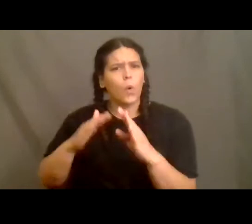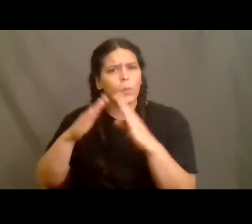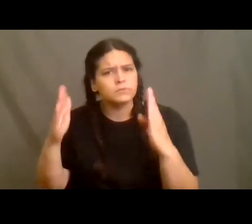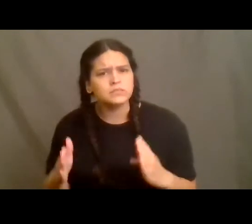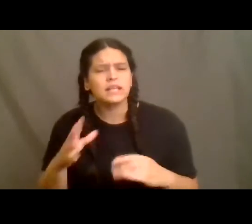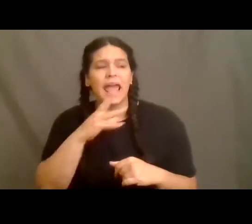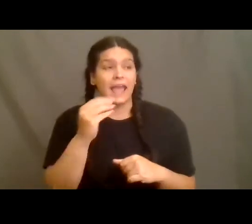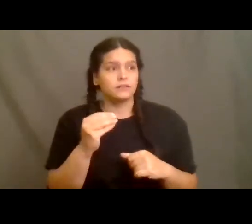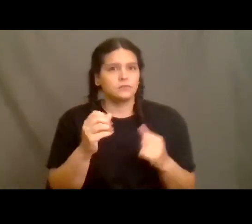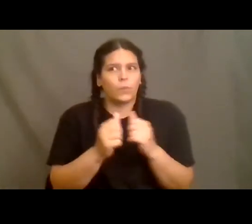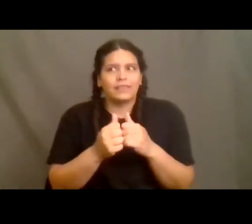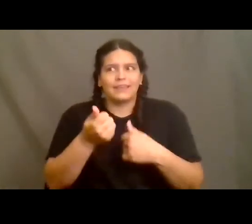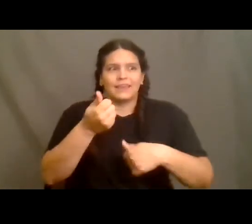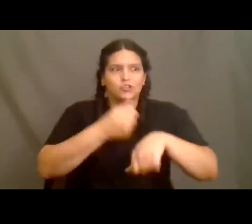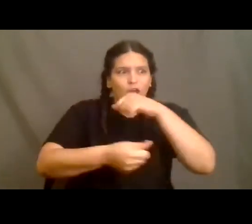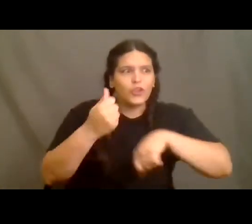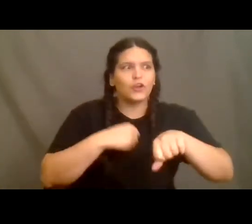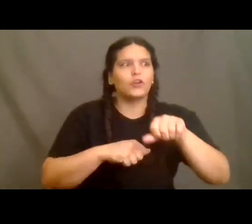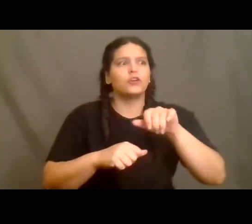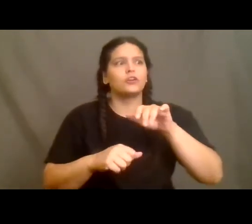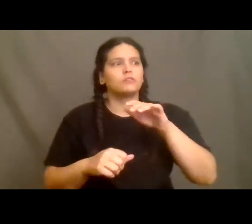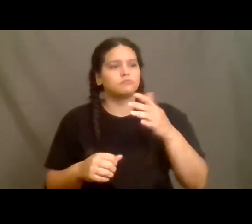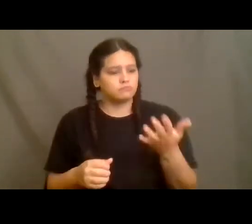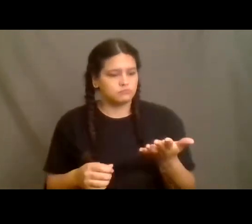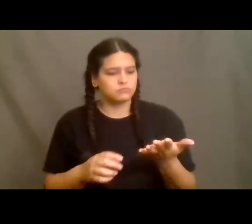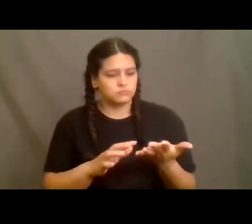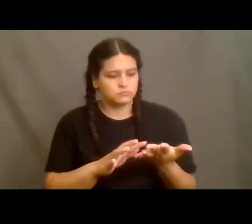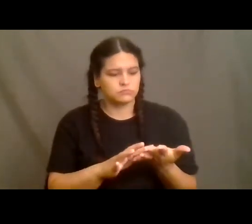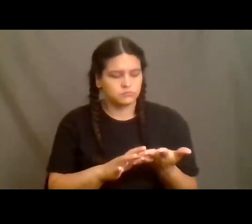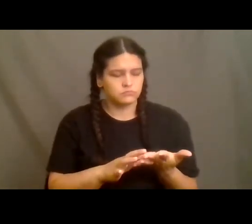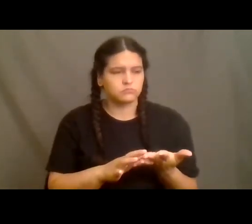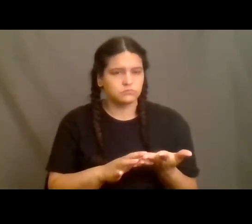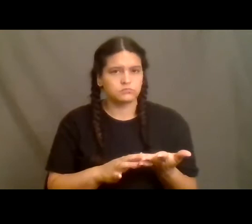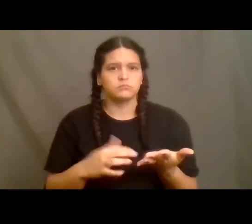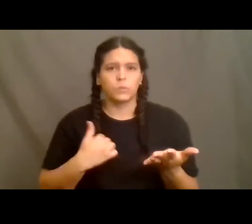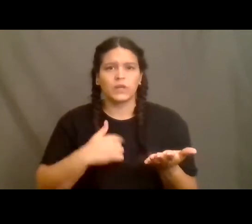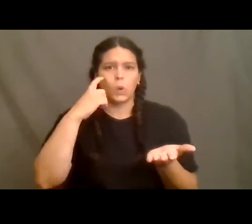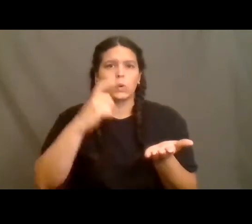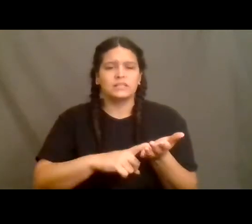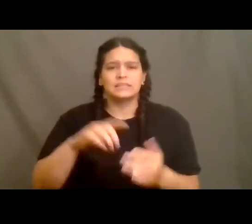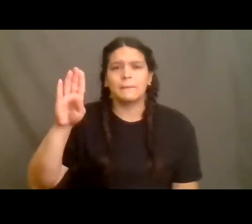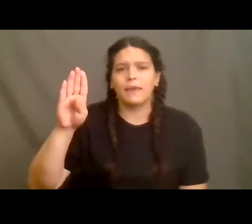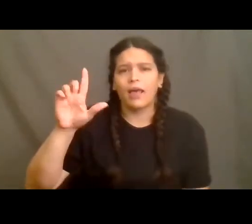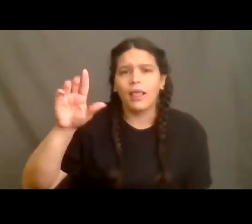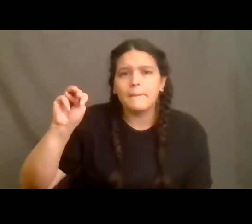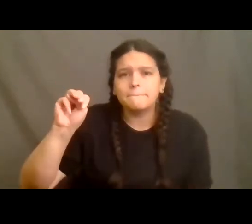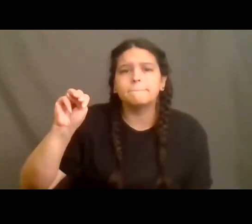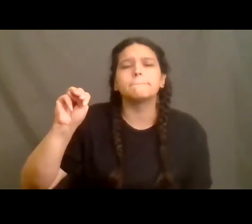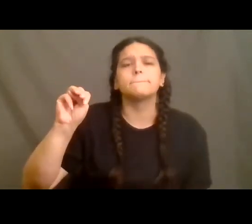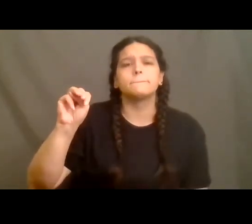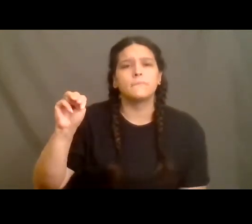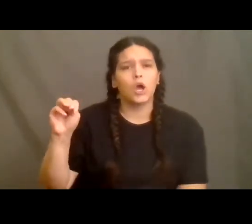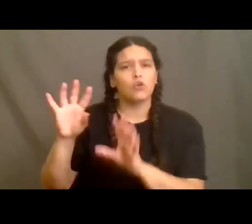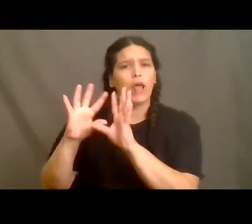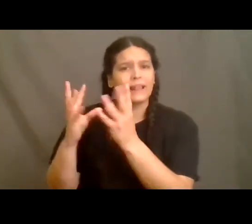other as we see a lot of our Black Lives Matter, you know, relatives, the